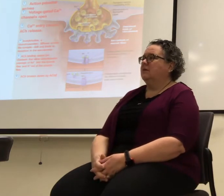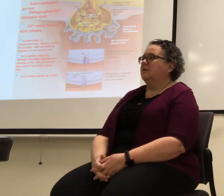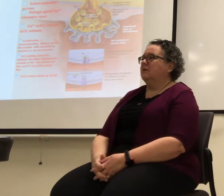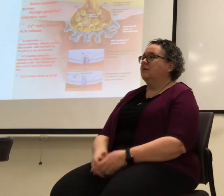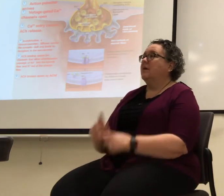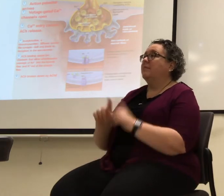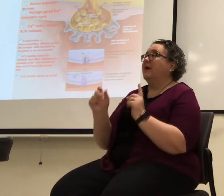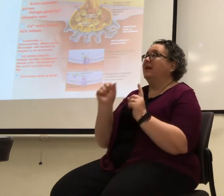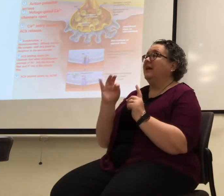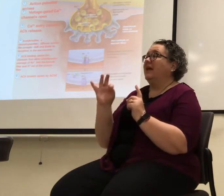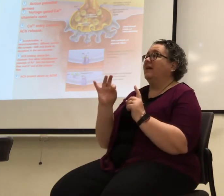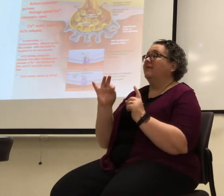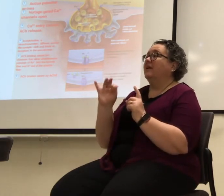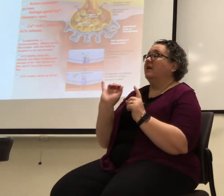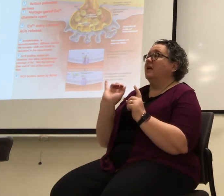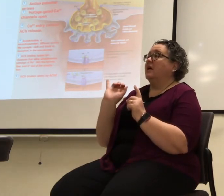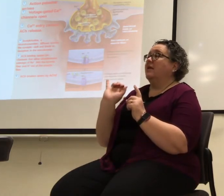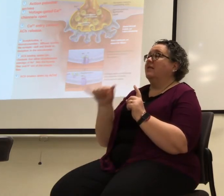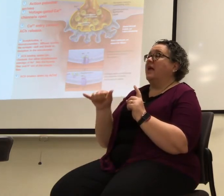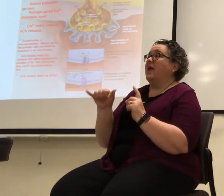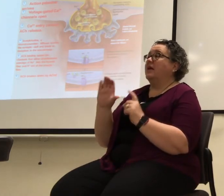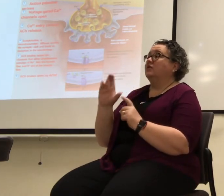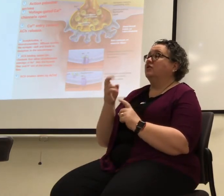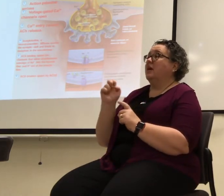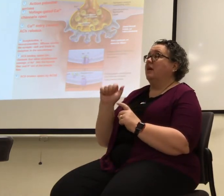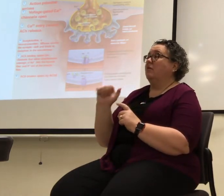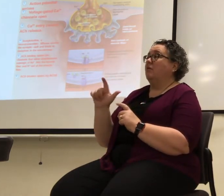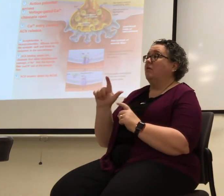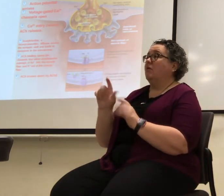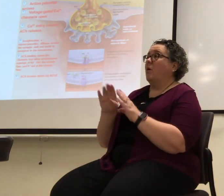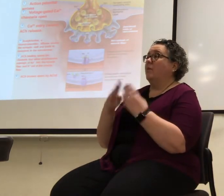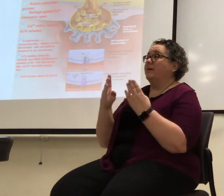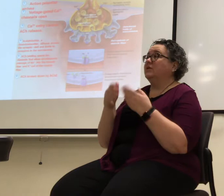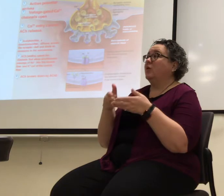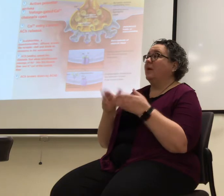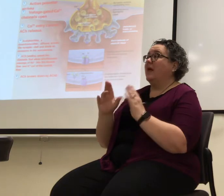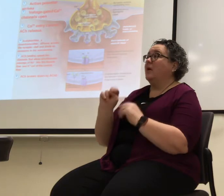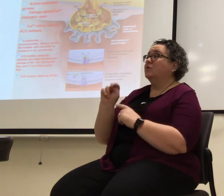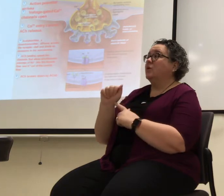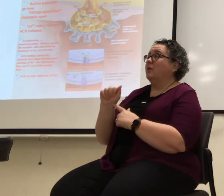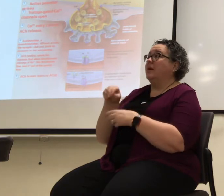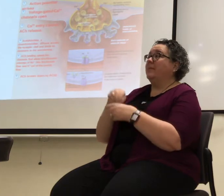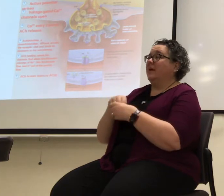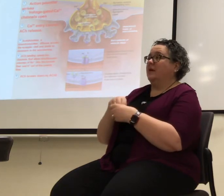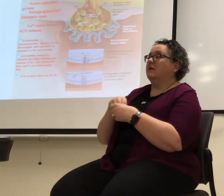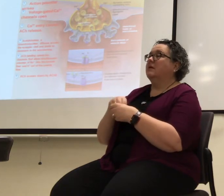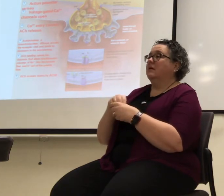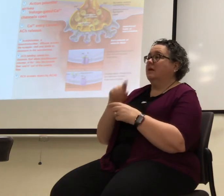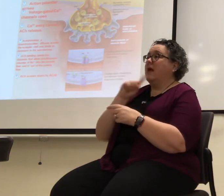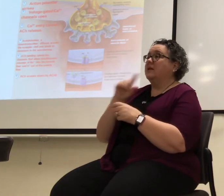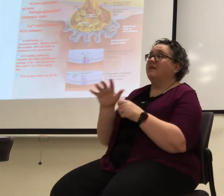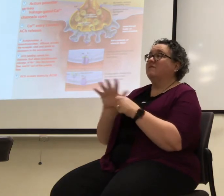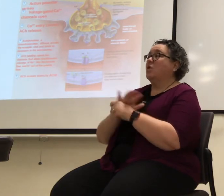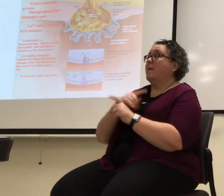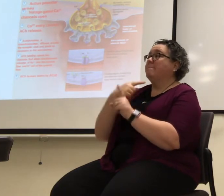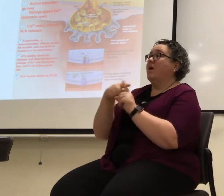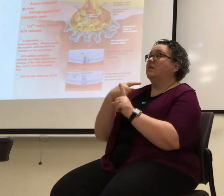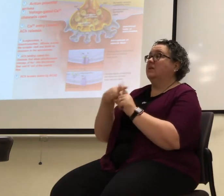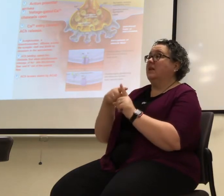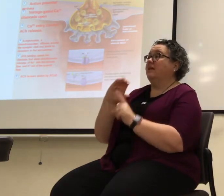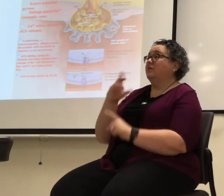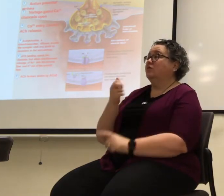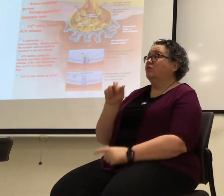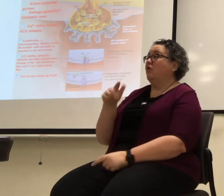But if this channel opens and you allow sodium in, which carries a full positive charge,